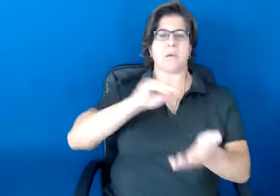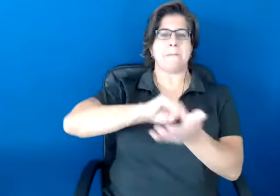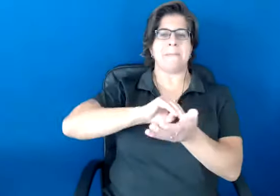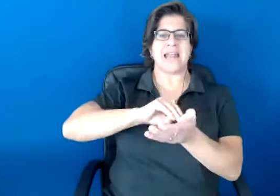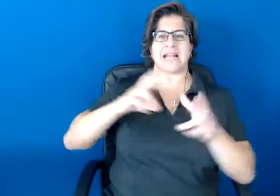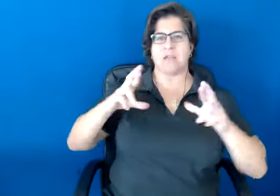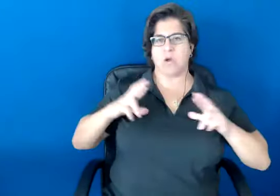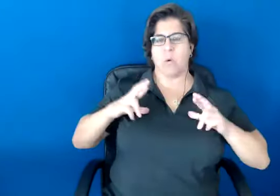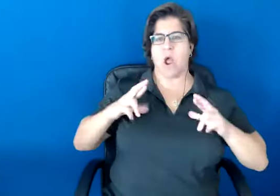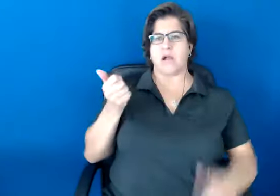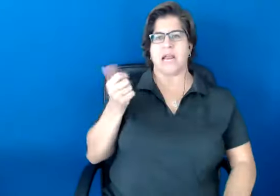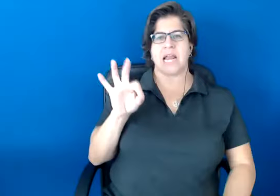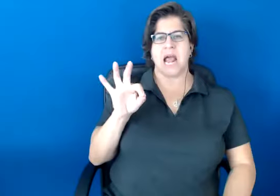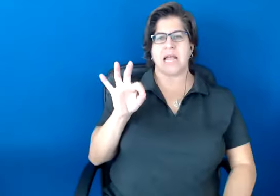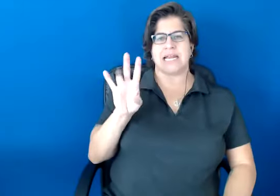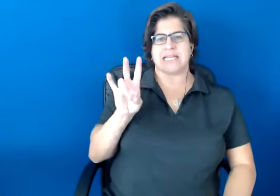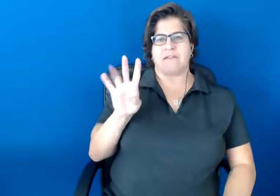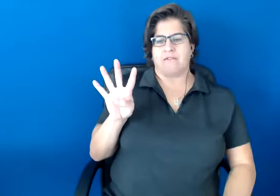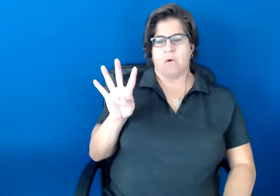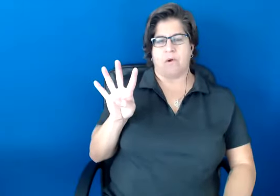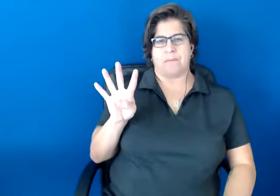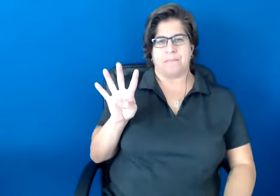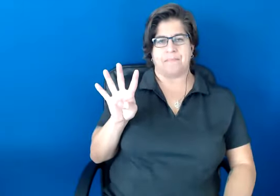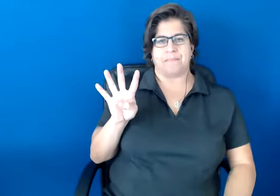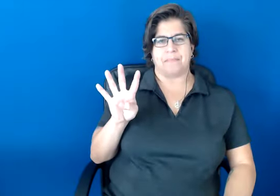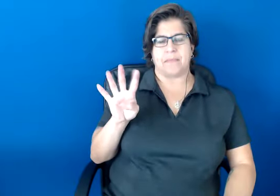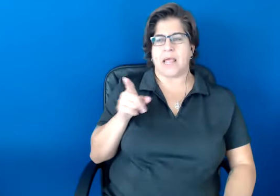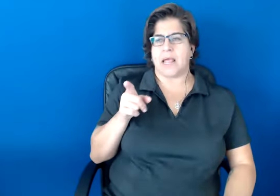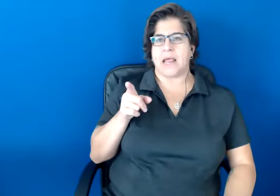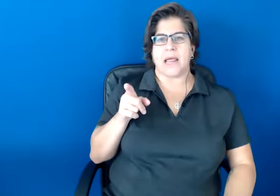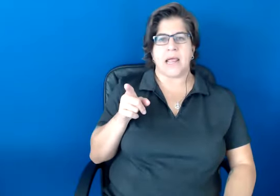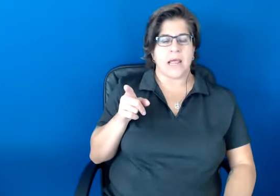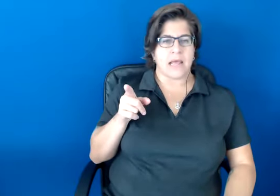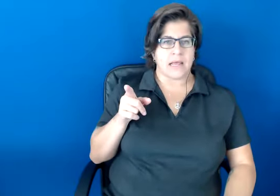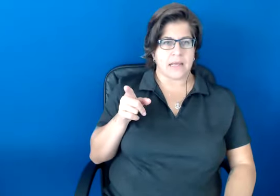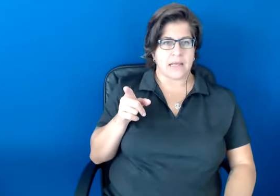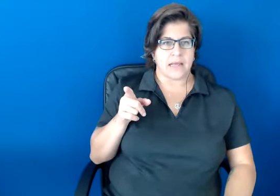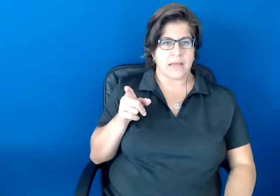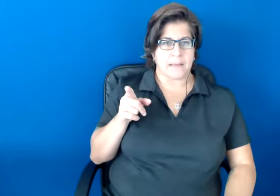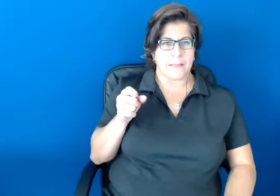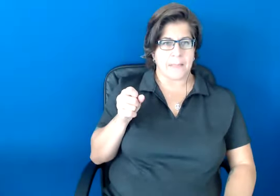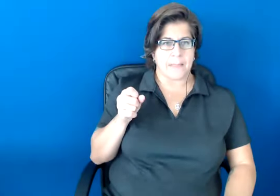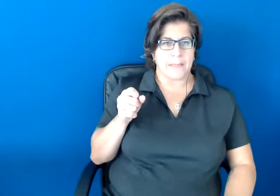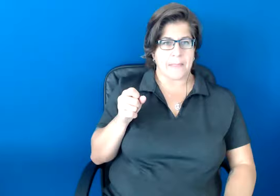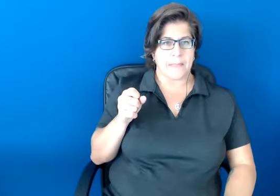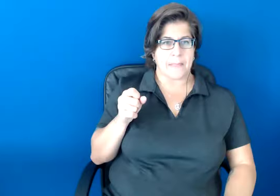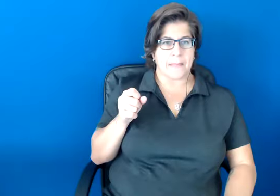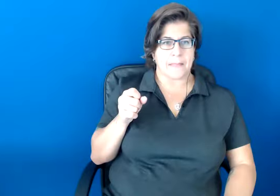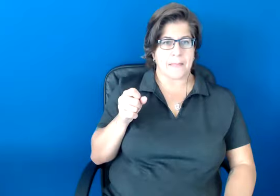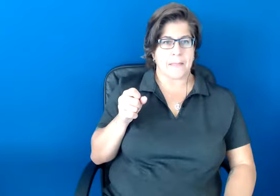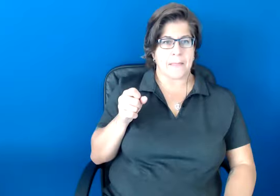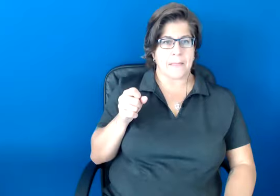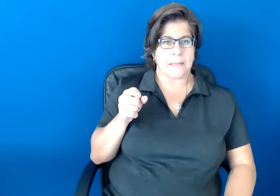in 1974, and he was the victim of,